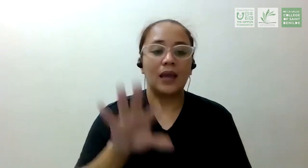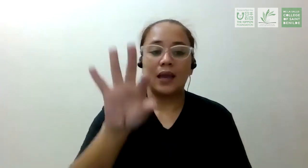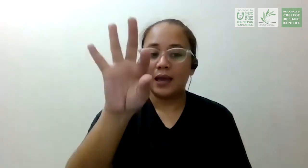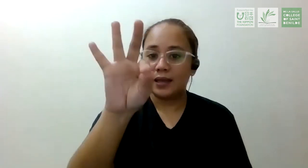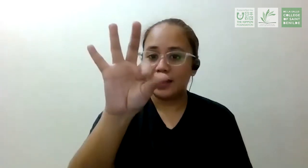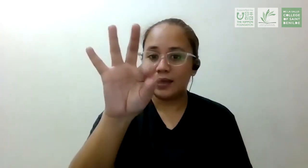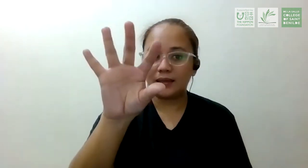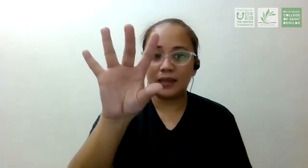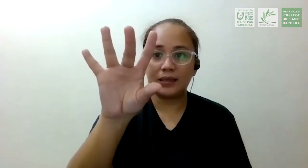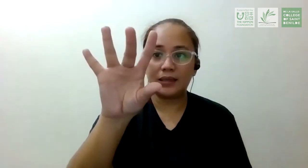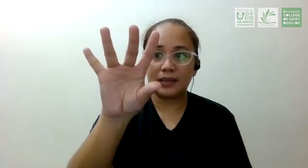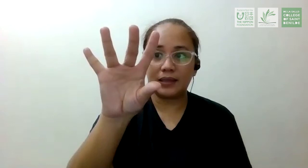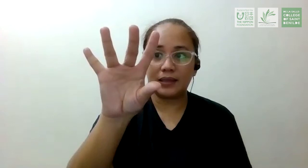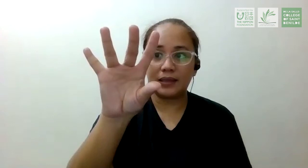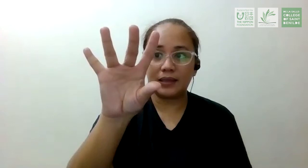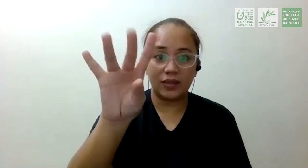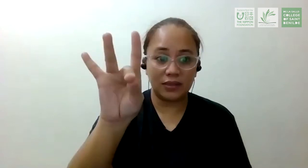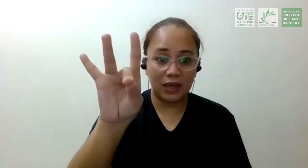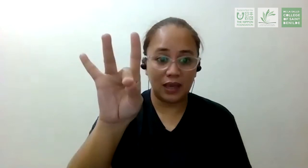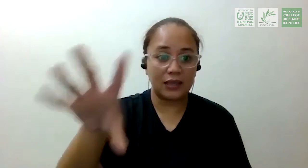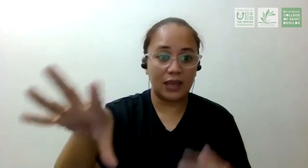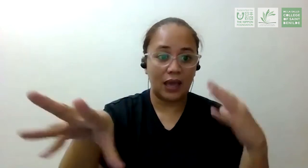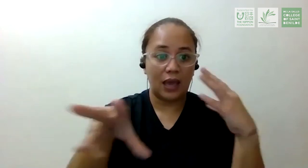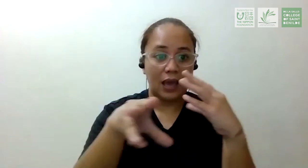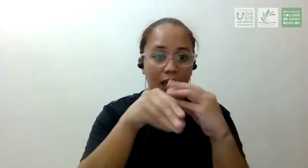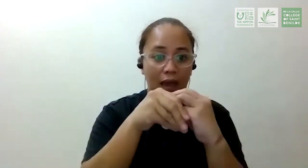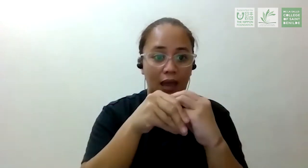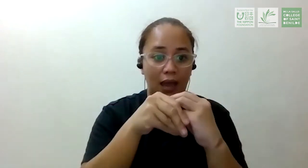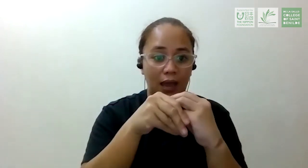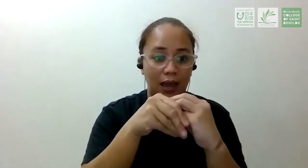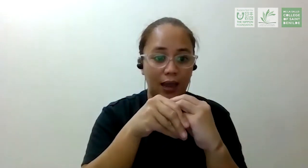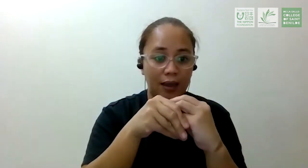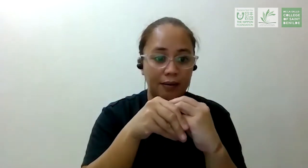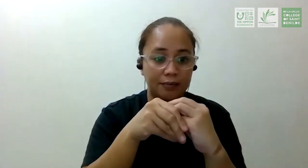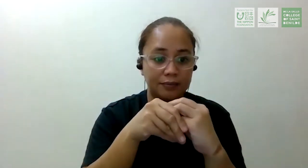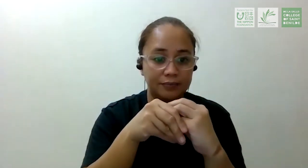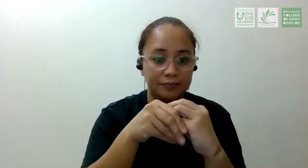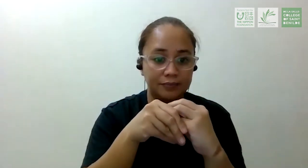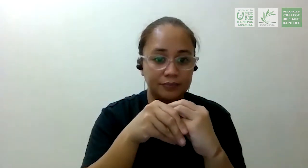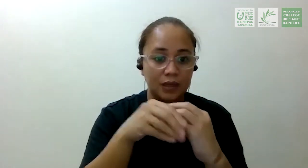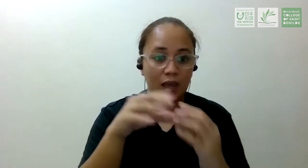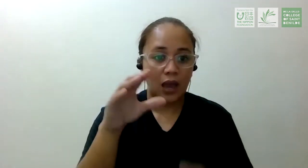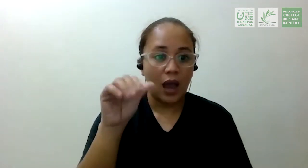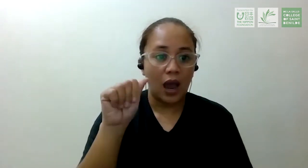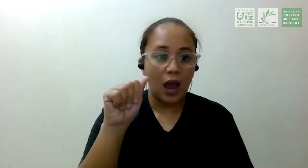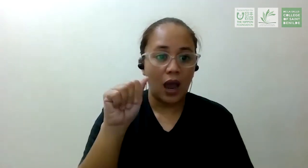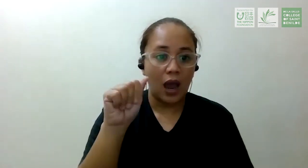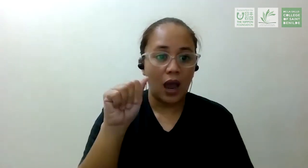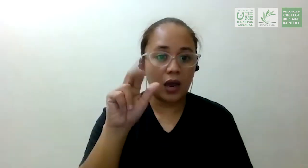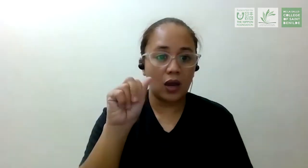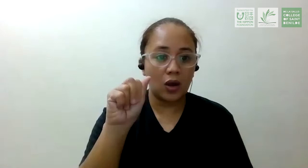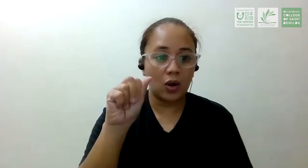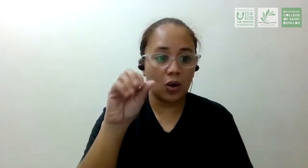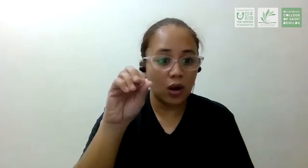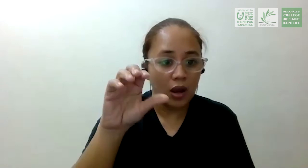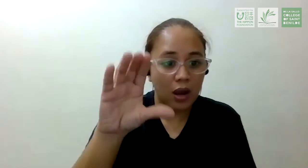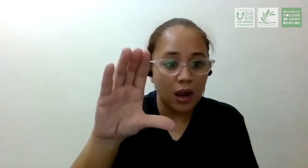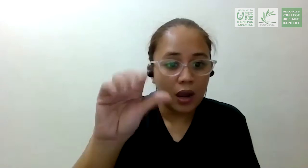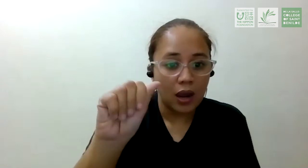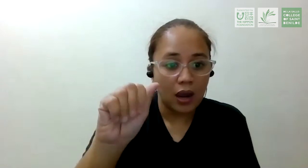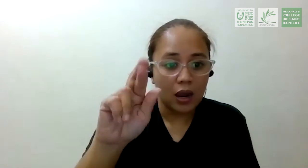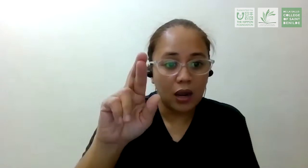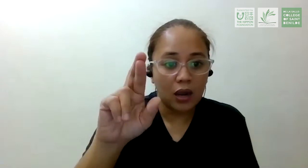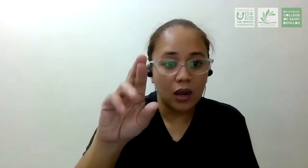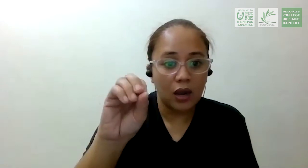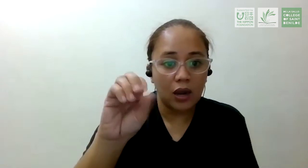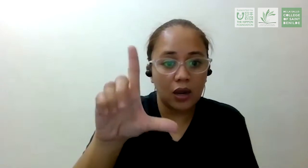1978, I added Carol Padden becomes the first deaf person to receive a bachelor's degree in